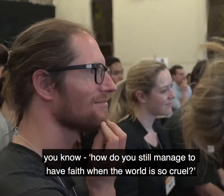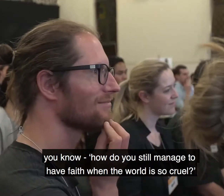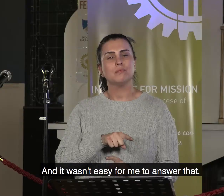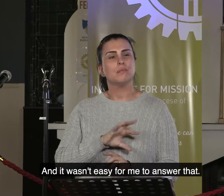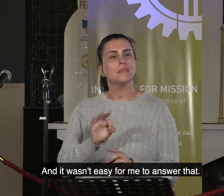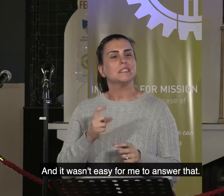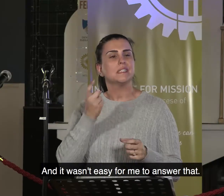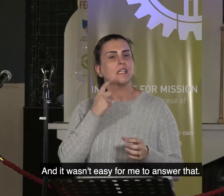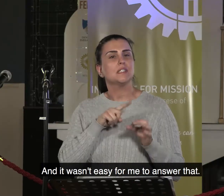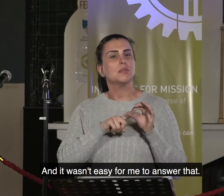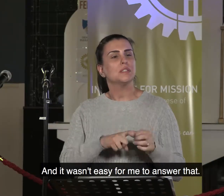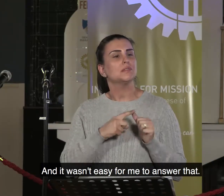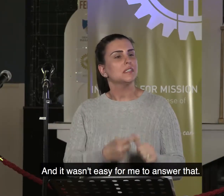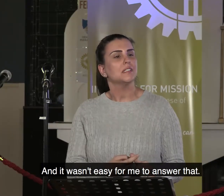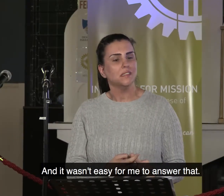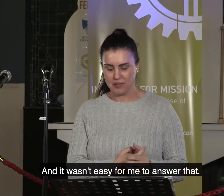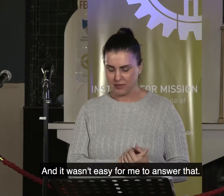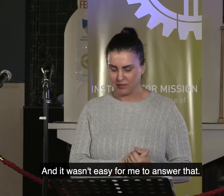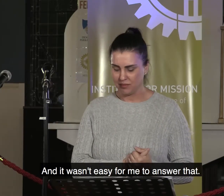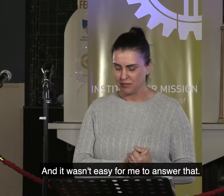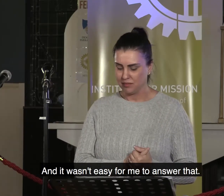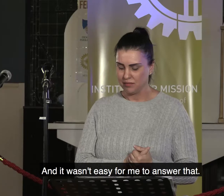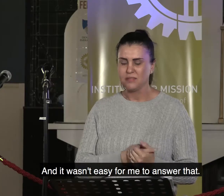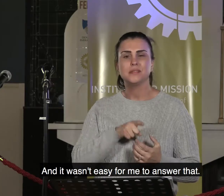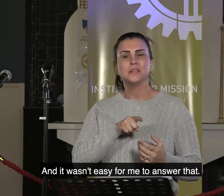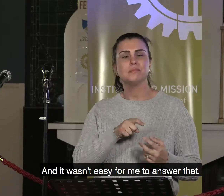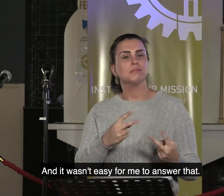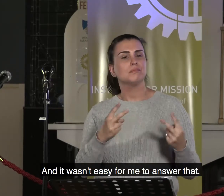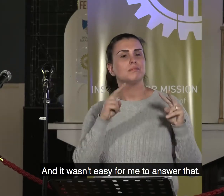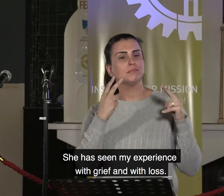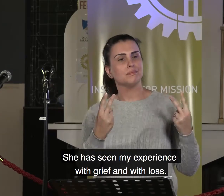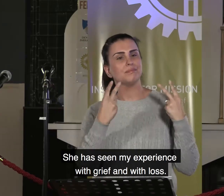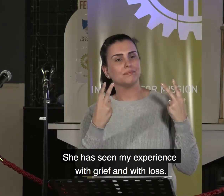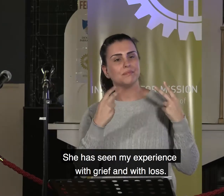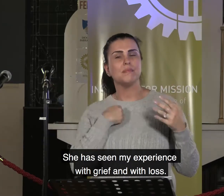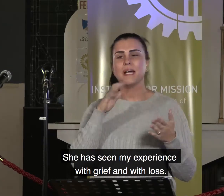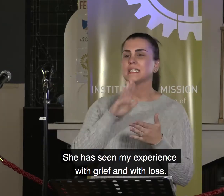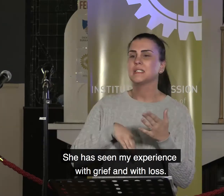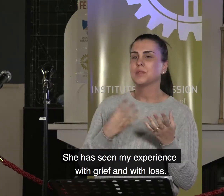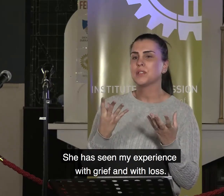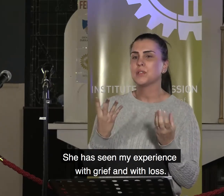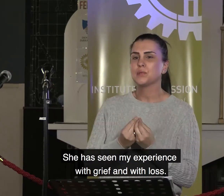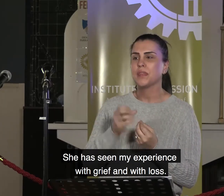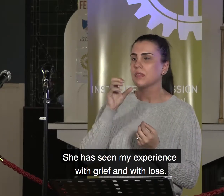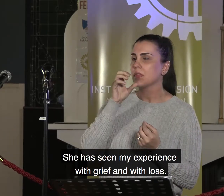And it wasn't easy for me to answer that. She has seen my experience with